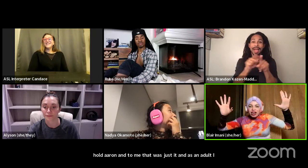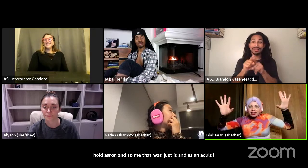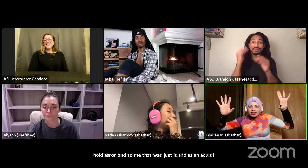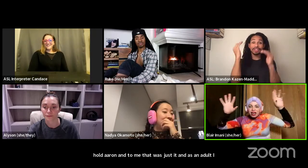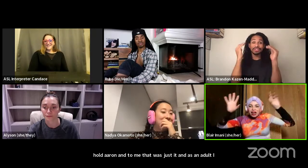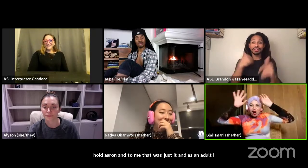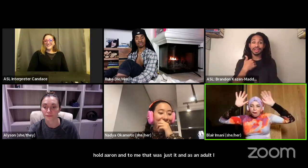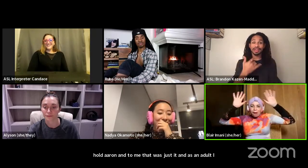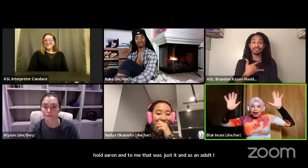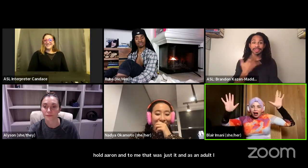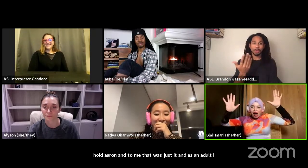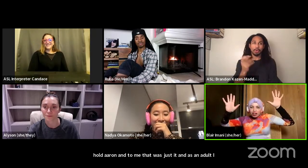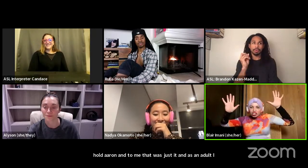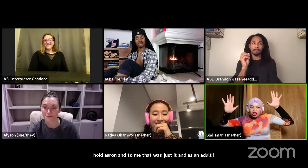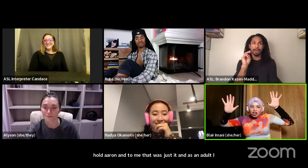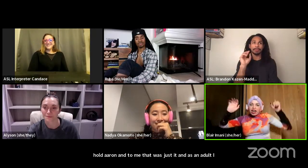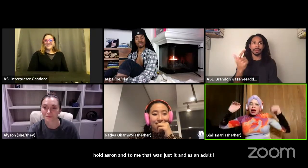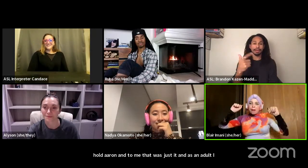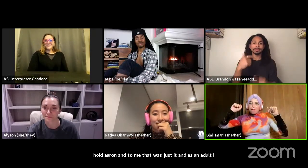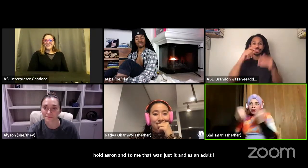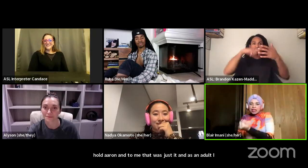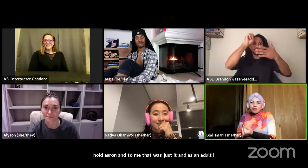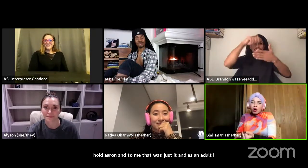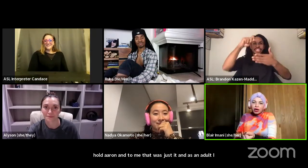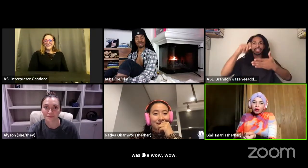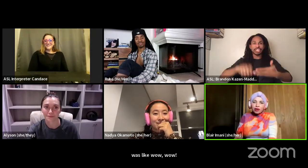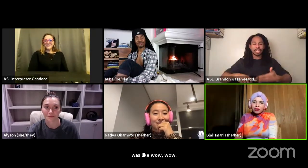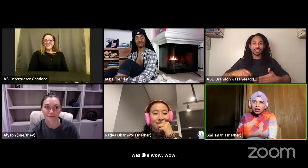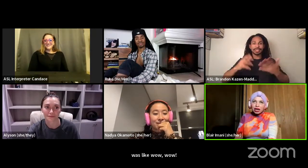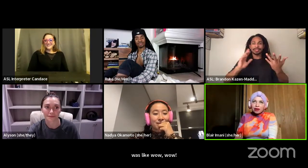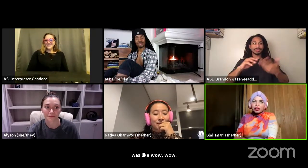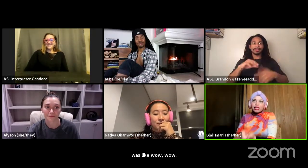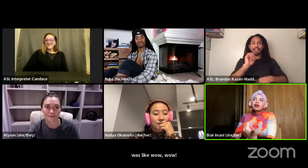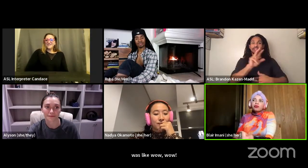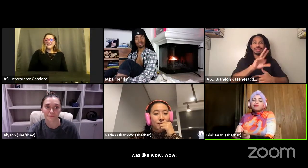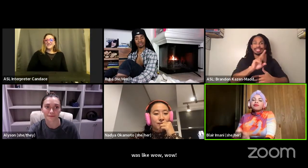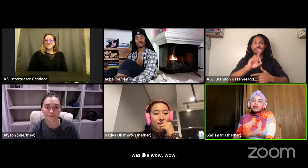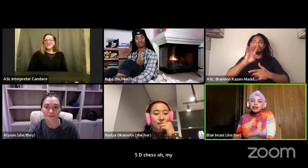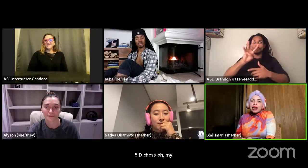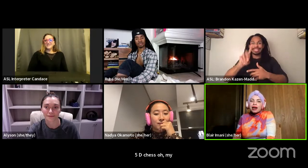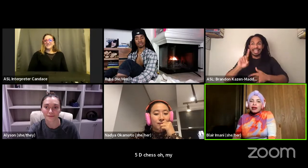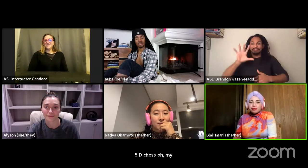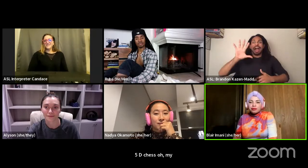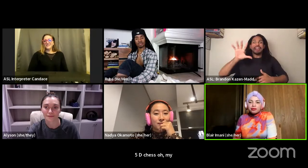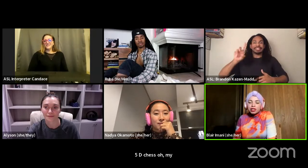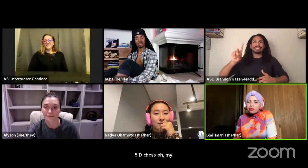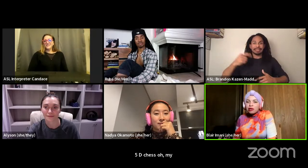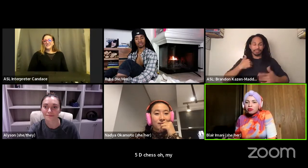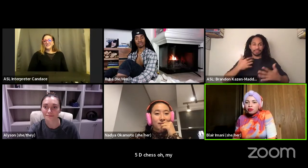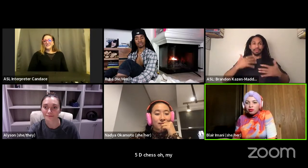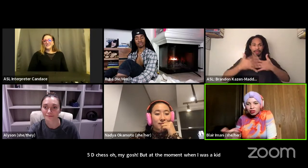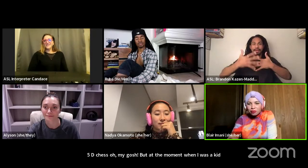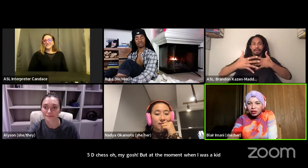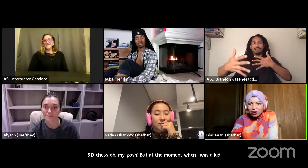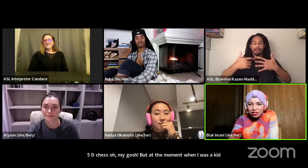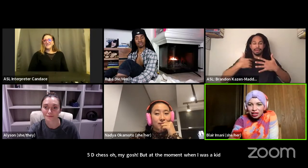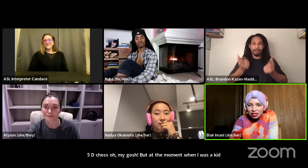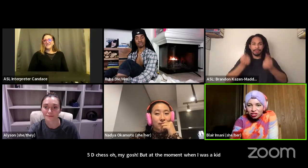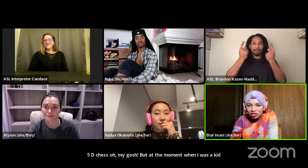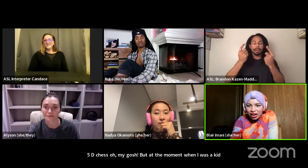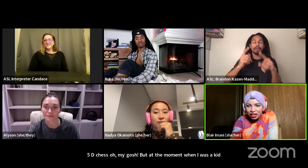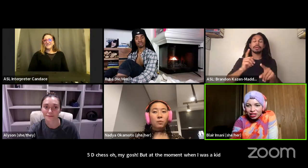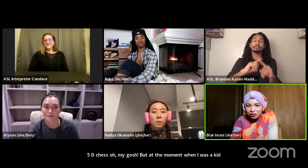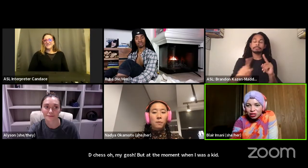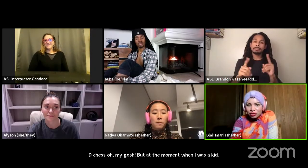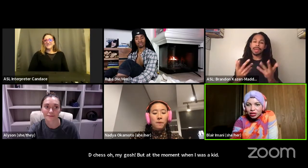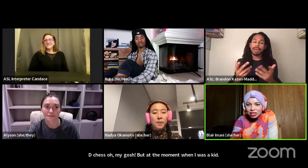5D chess. Oh my gosh. But at the moment when I was a kid, I was just like, oh, got it. Some people or somebody else